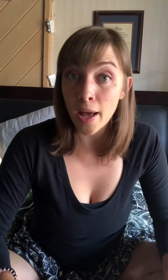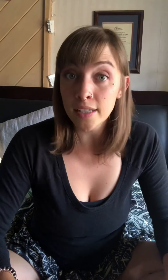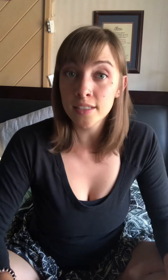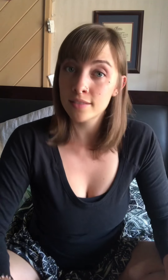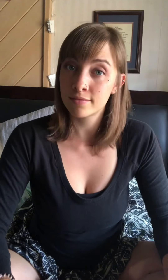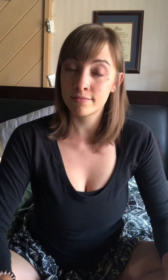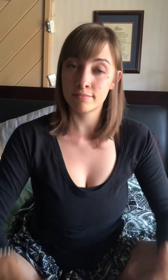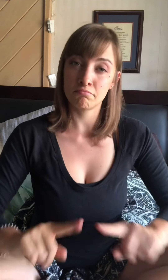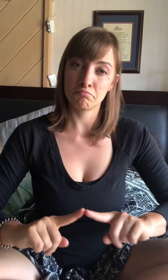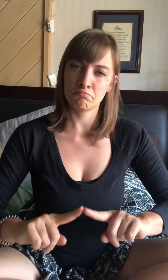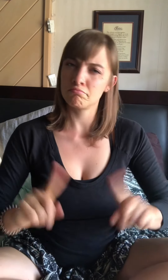but,